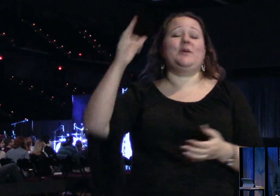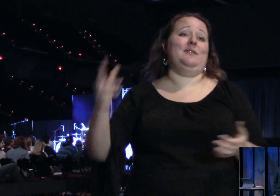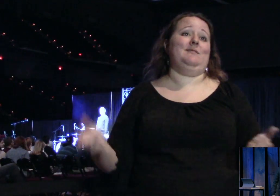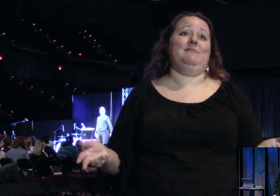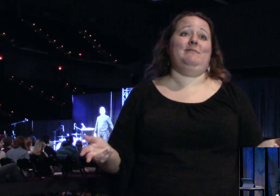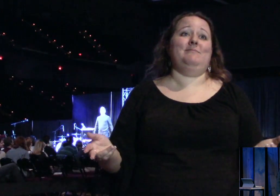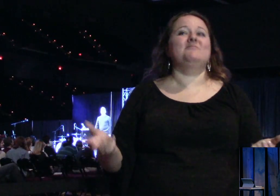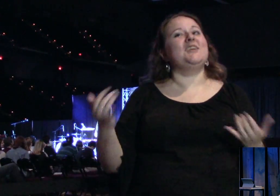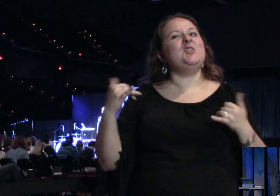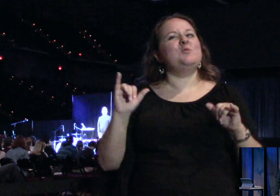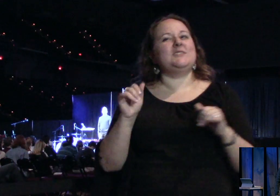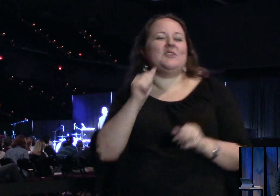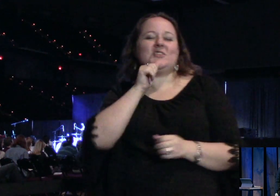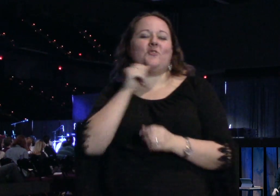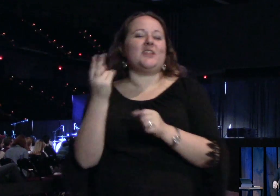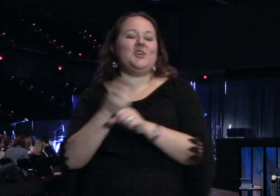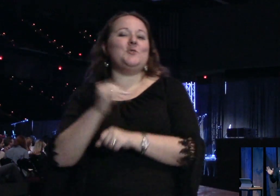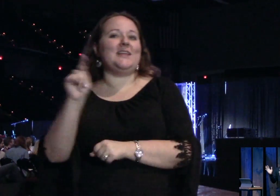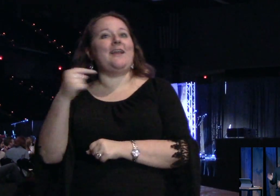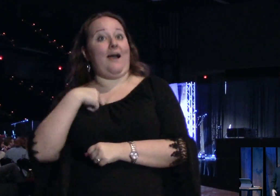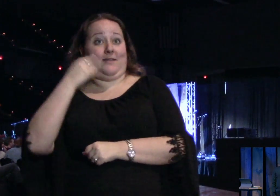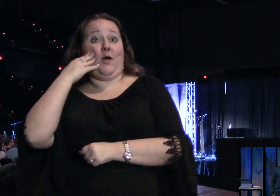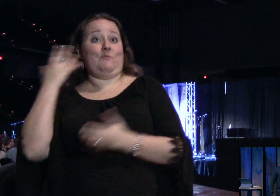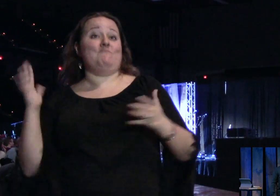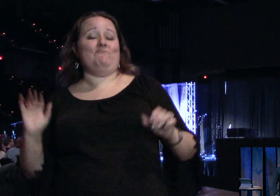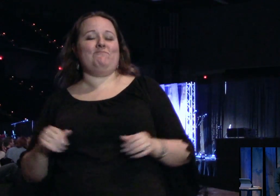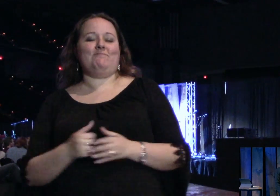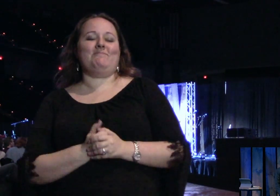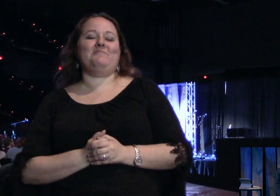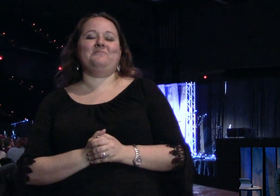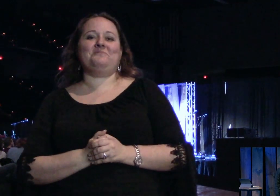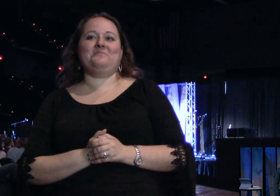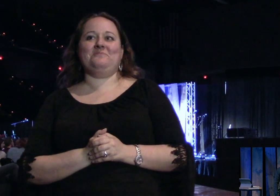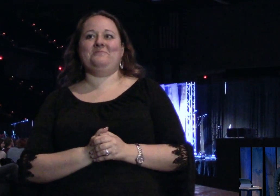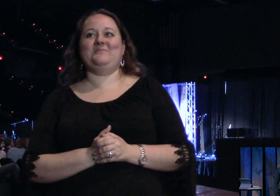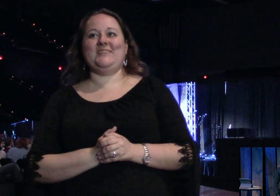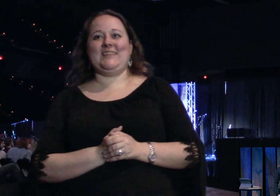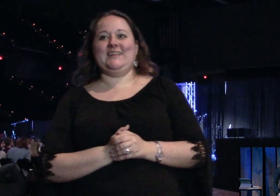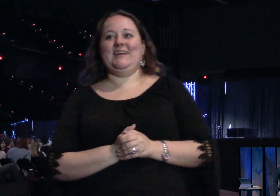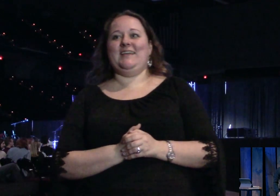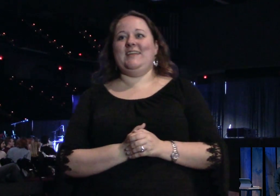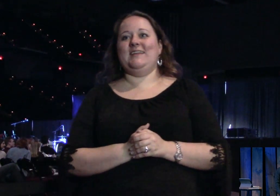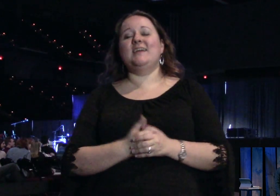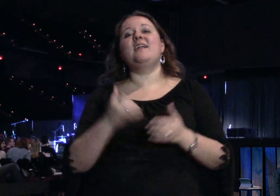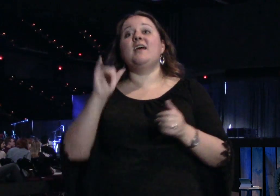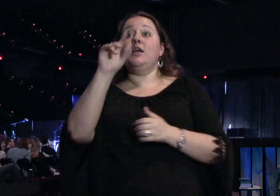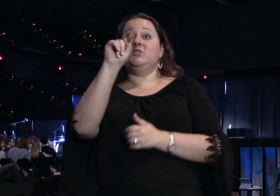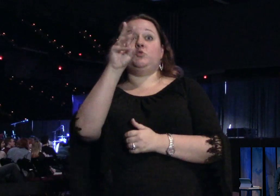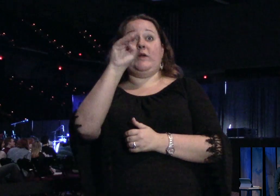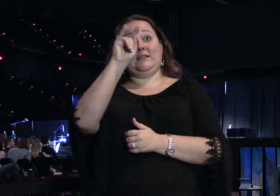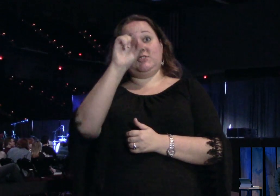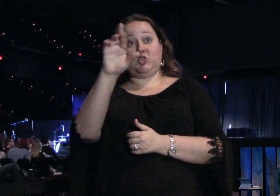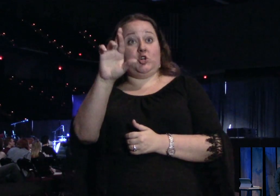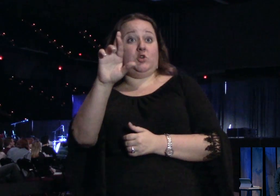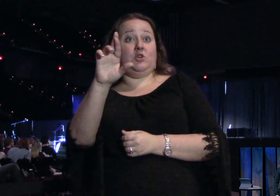dumb, even though you're still secretly on it. But it's dumb. And then Twitter